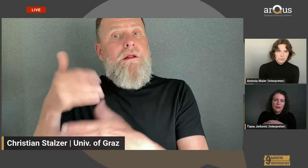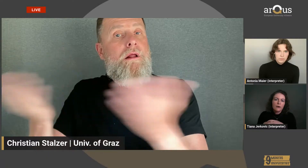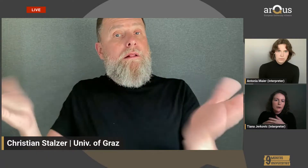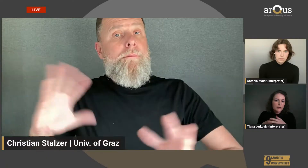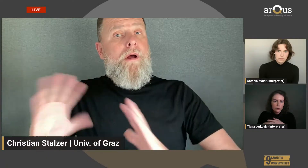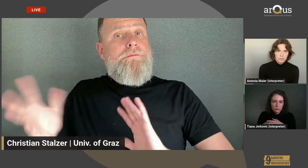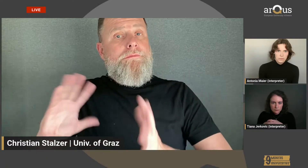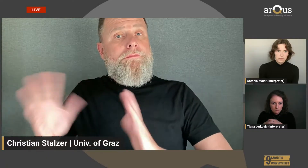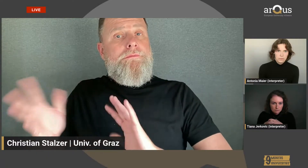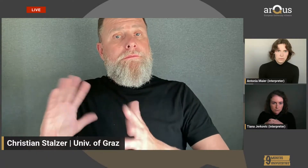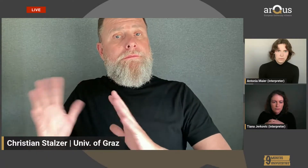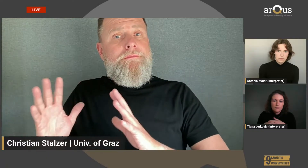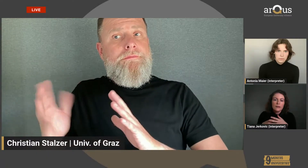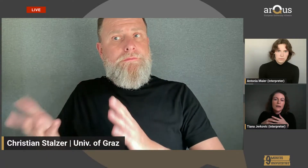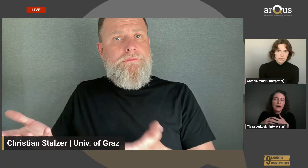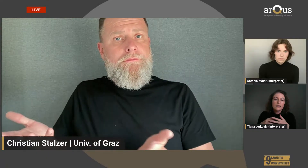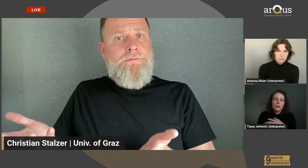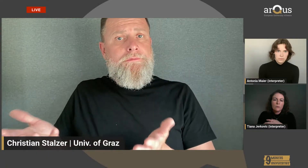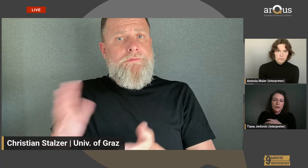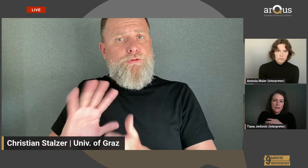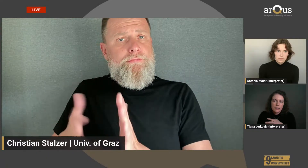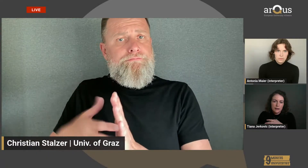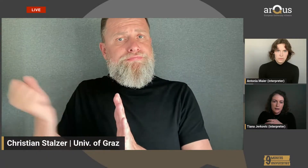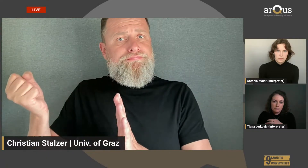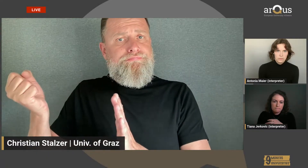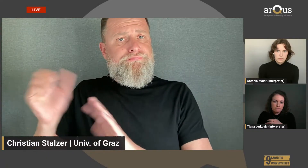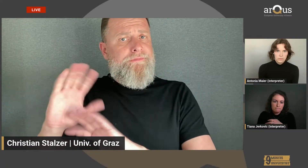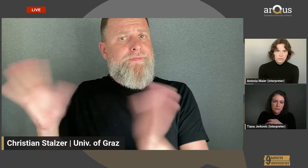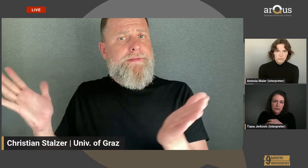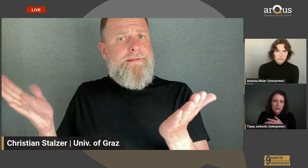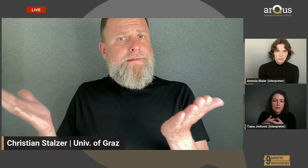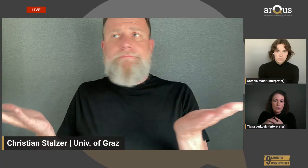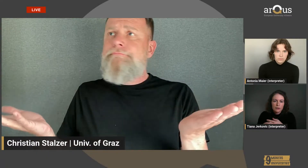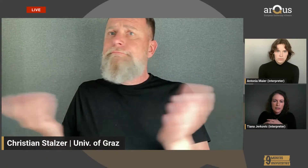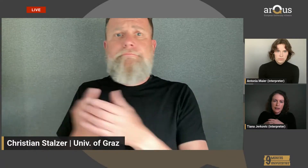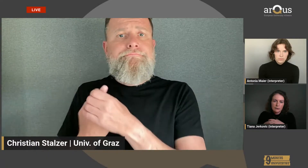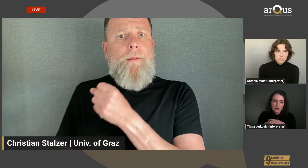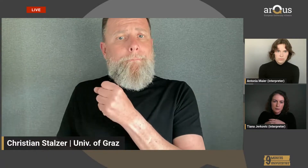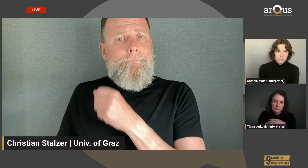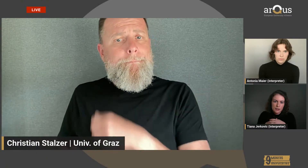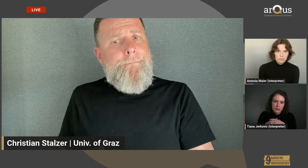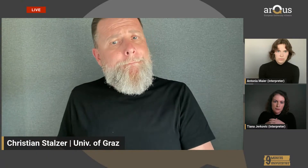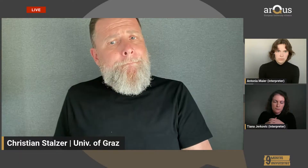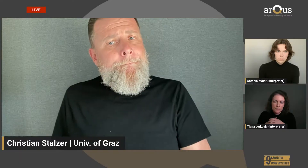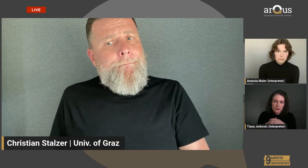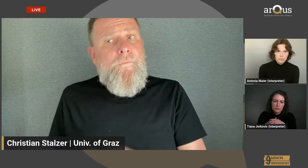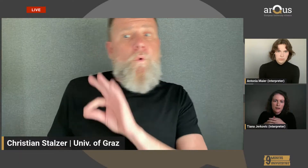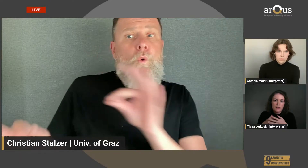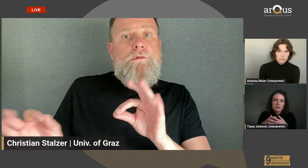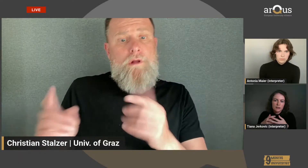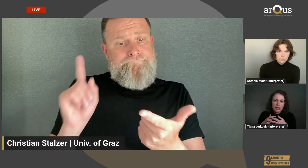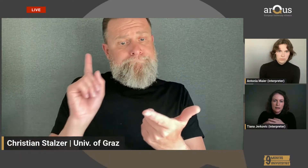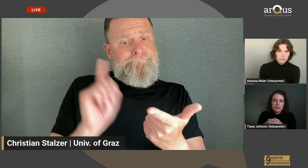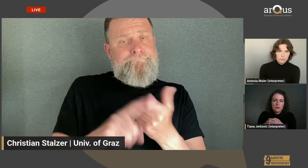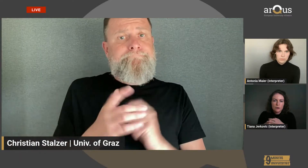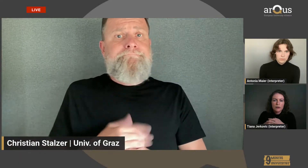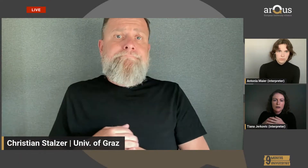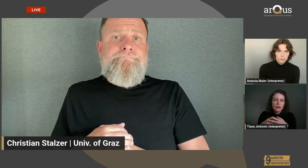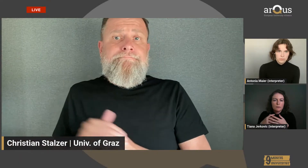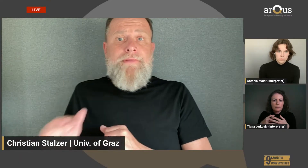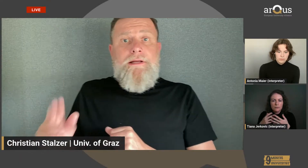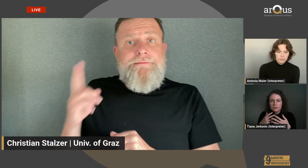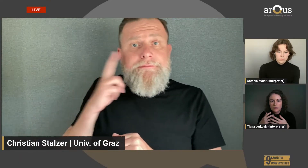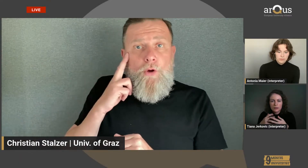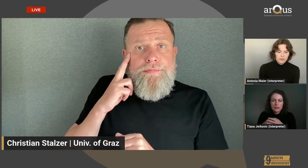kindergarten or school, and no one is signing. That is already a language deprivation, because the child has